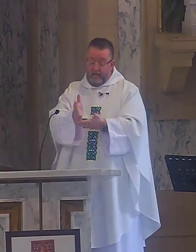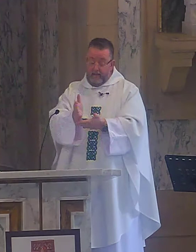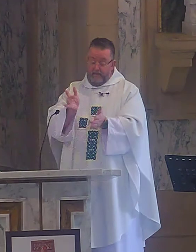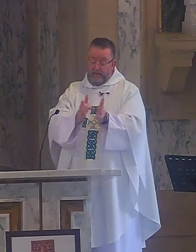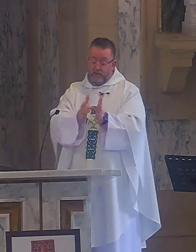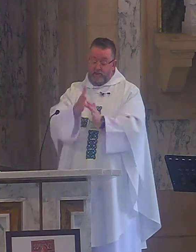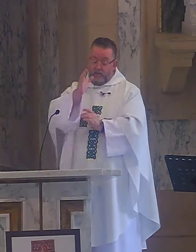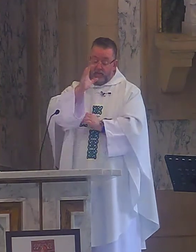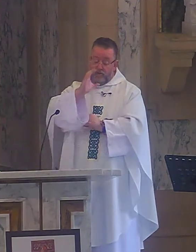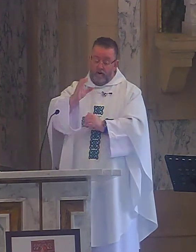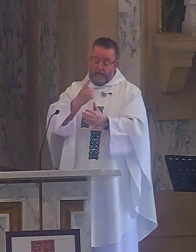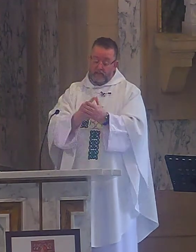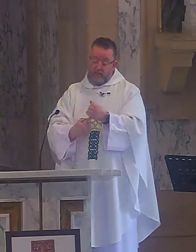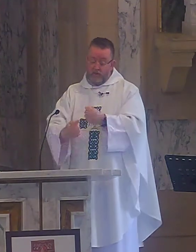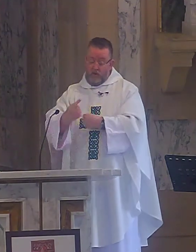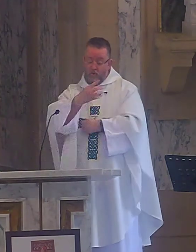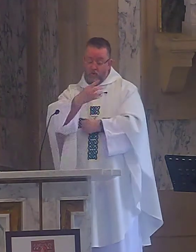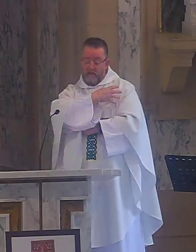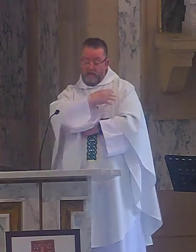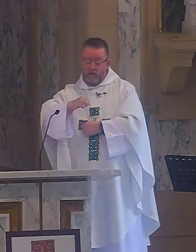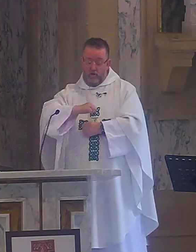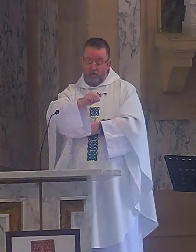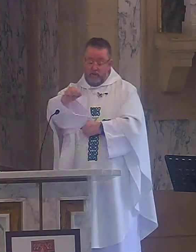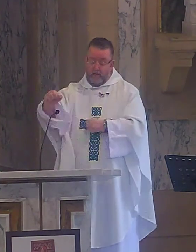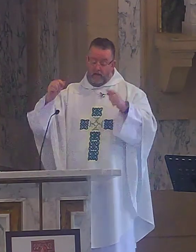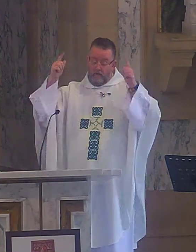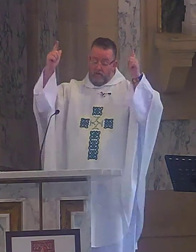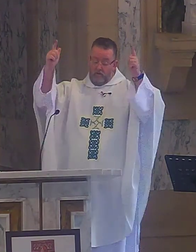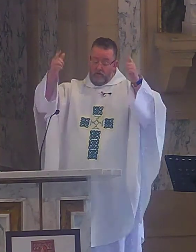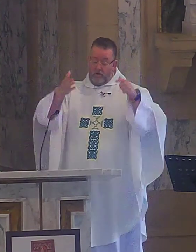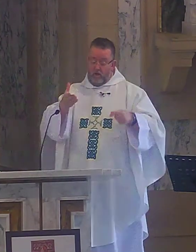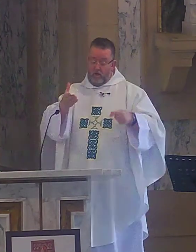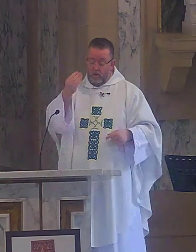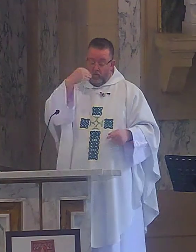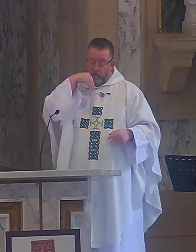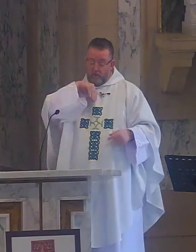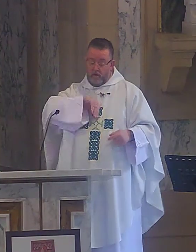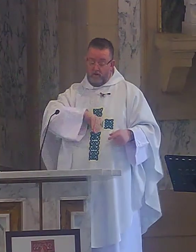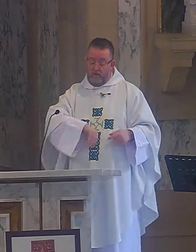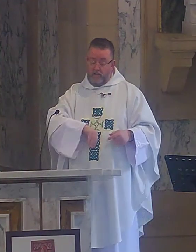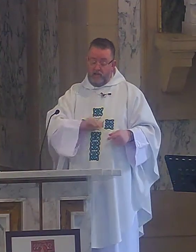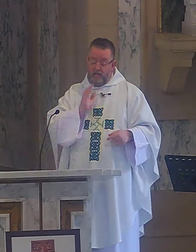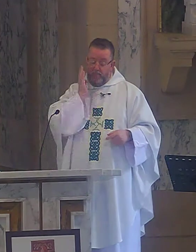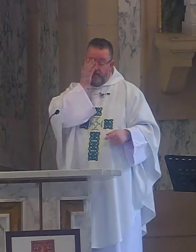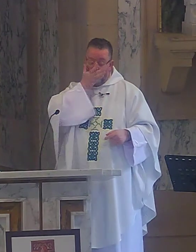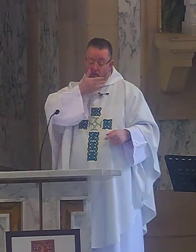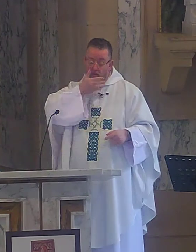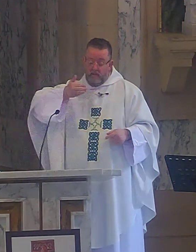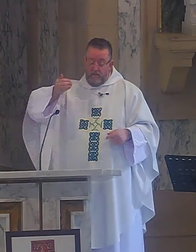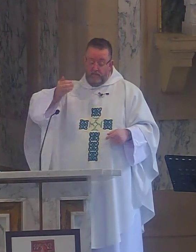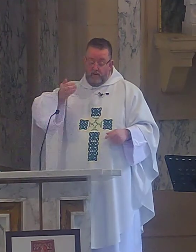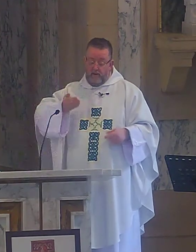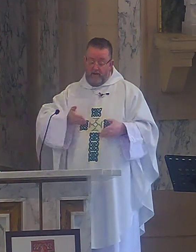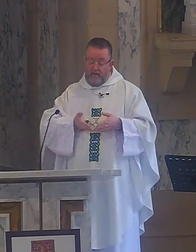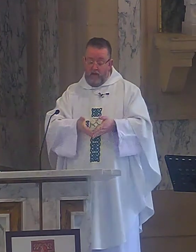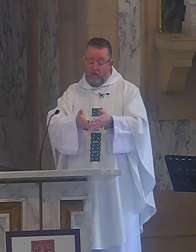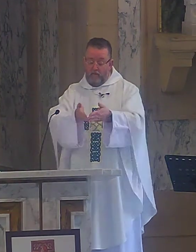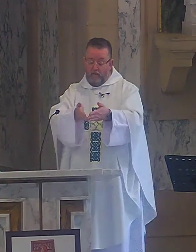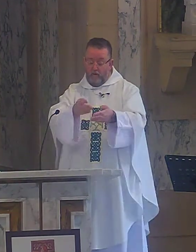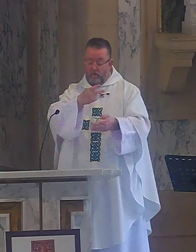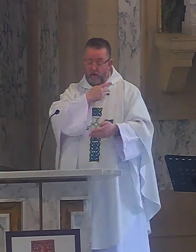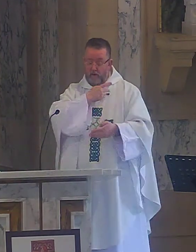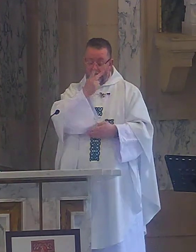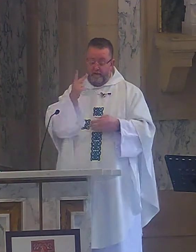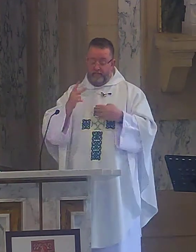believe in Jesus Christ, his only Son, our Lord, who was conceived by the Holy Spirit,